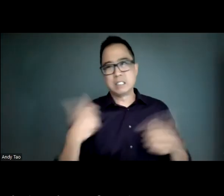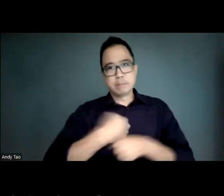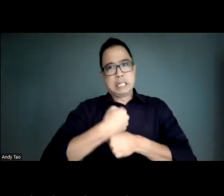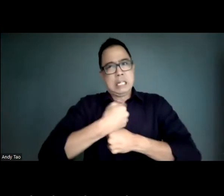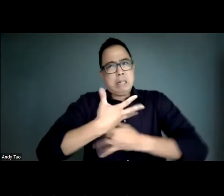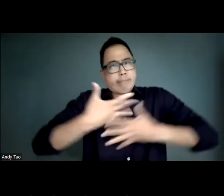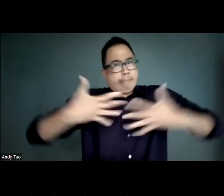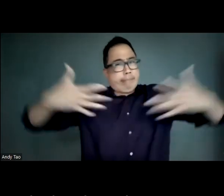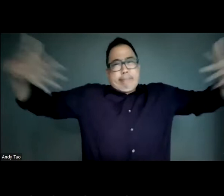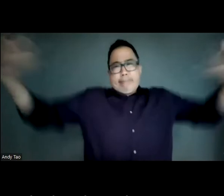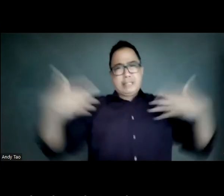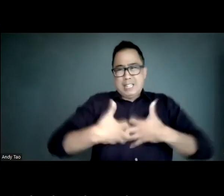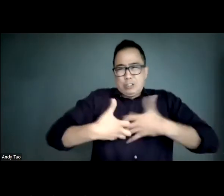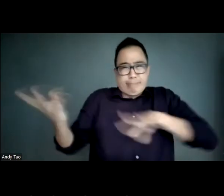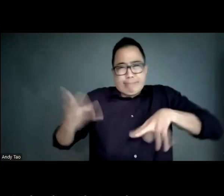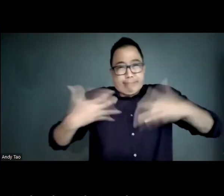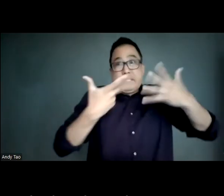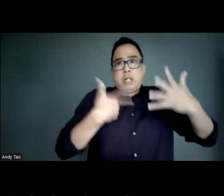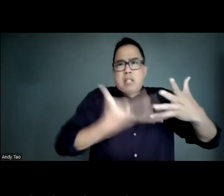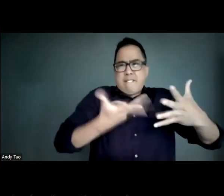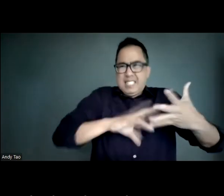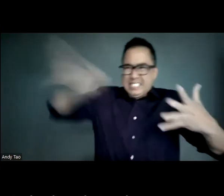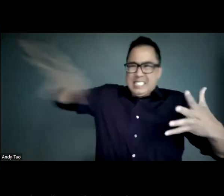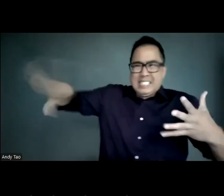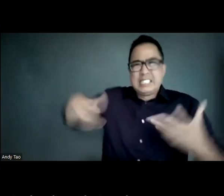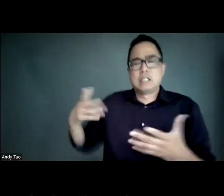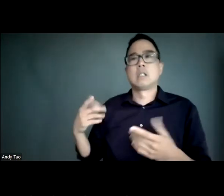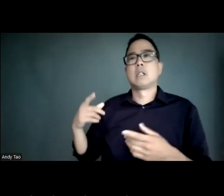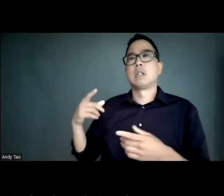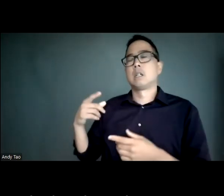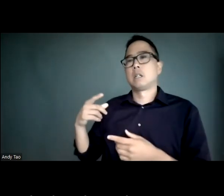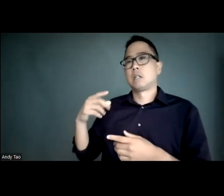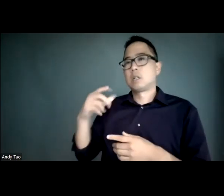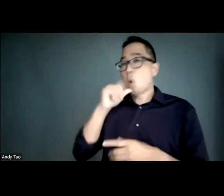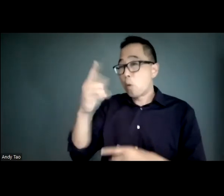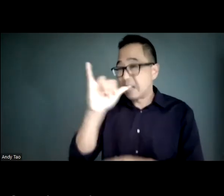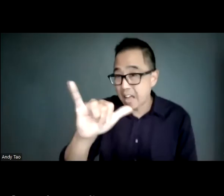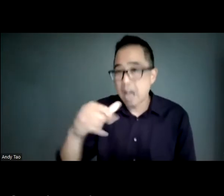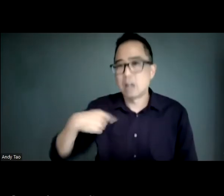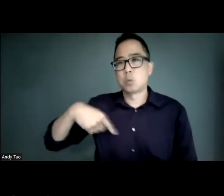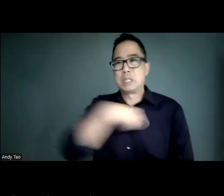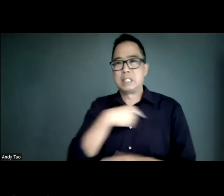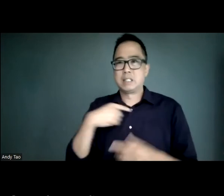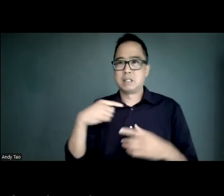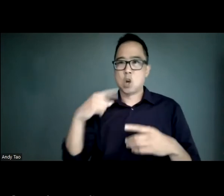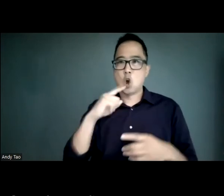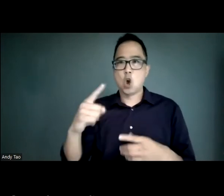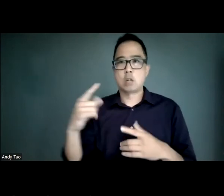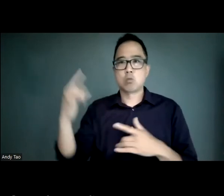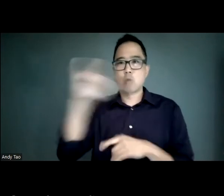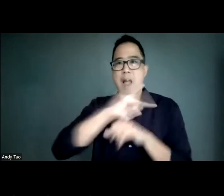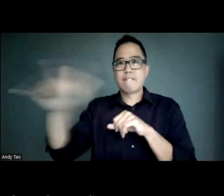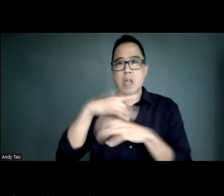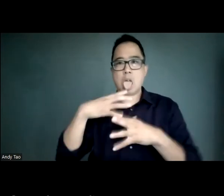our country, but we have plenty of vaccines. We have an abundance. We actually have more than we need, and